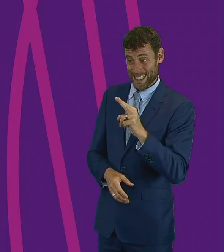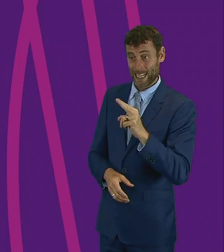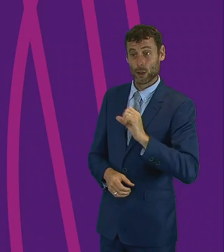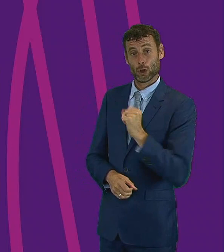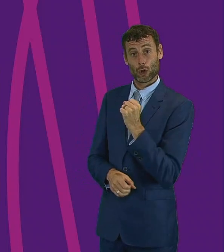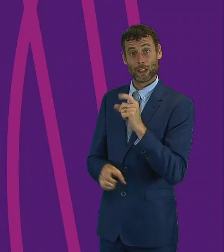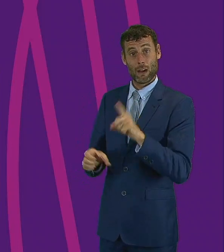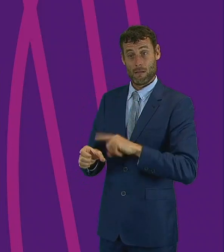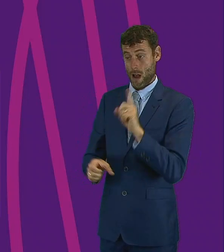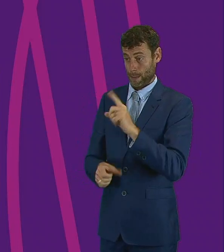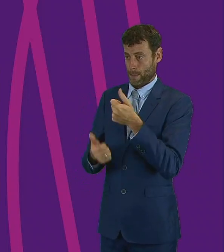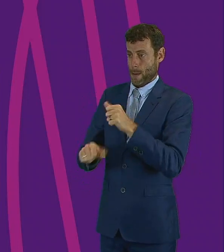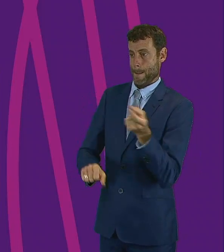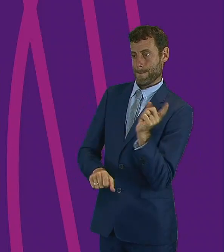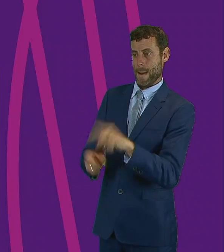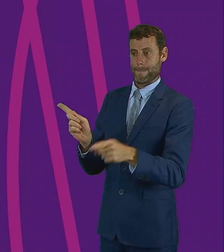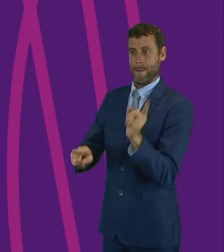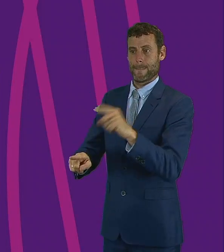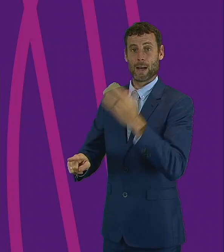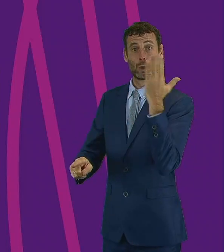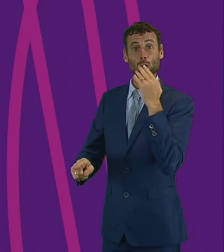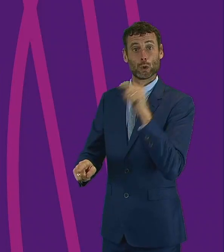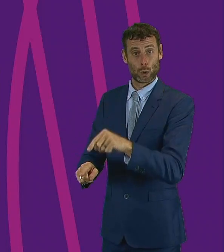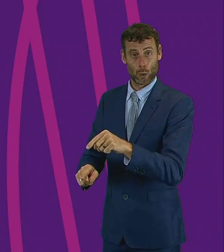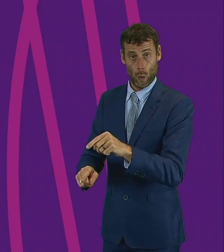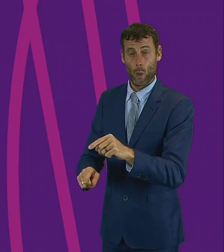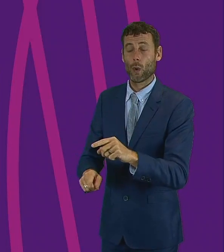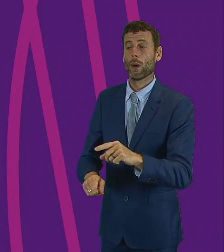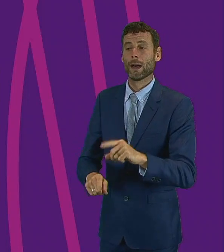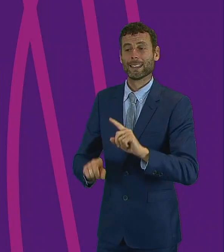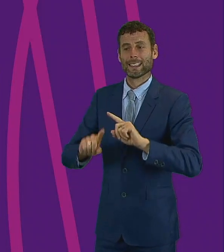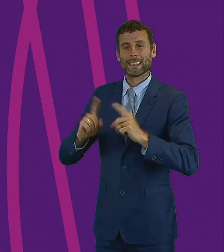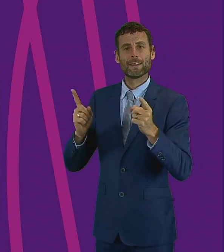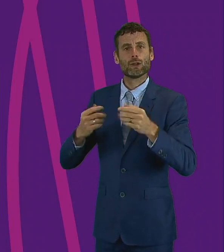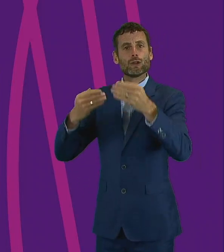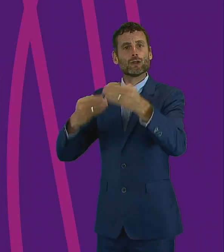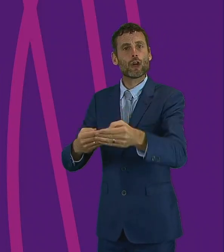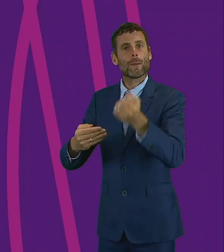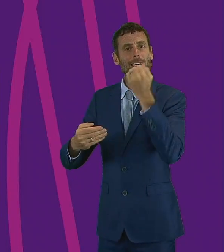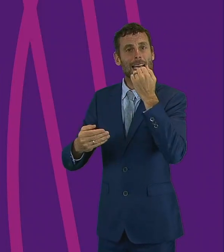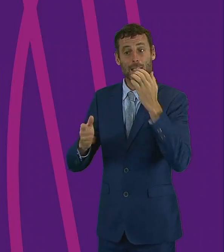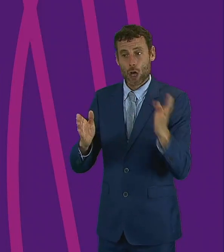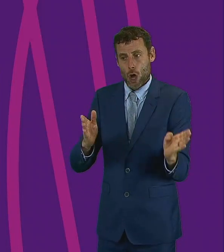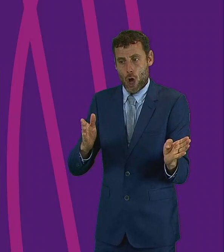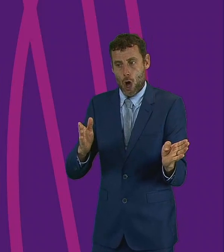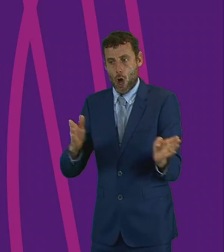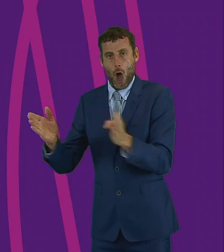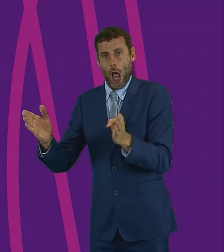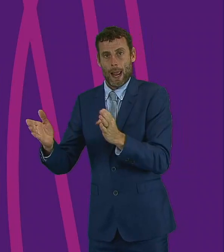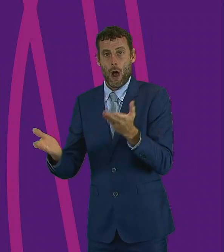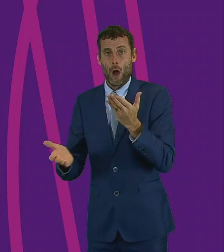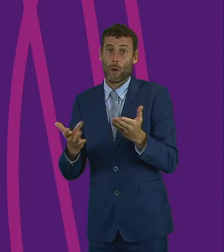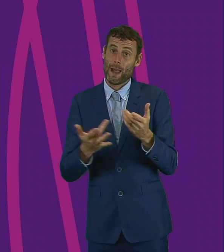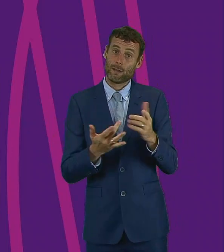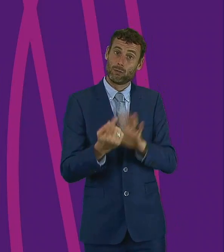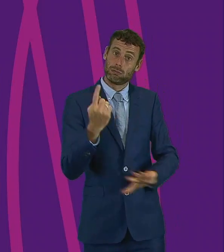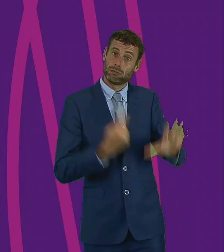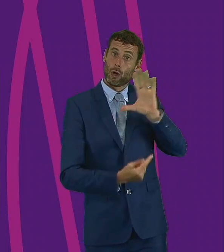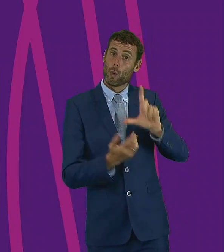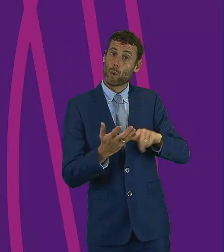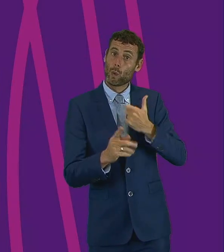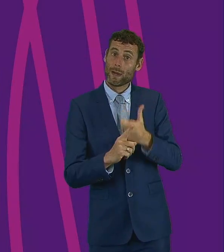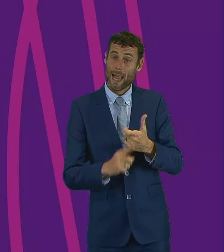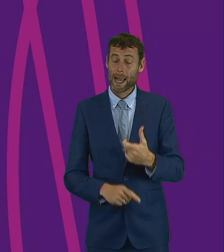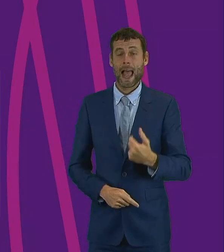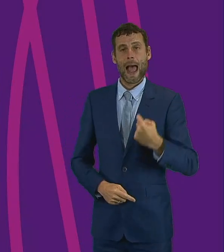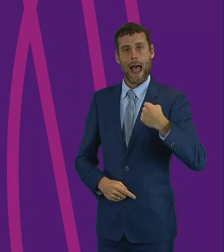thankfully return to schools because of our different term dates earlier than most other young people across the UK. But an objective right